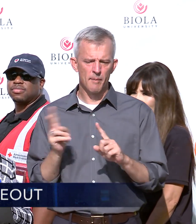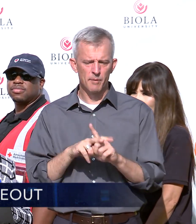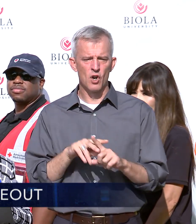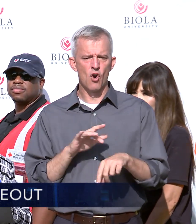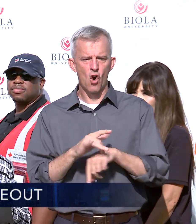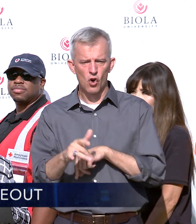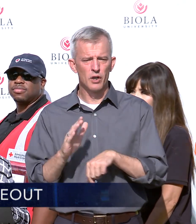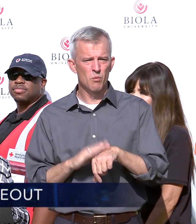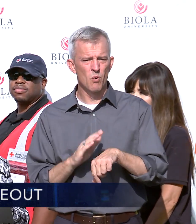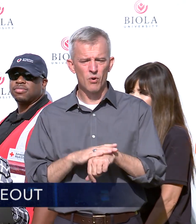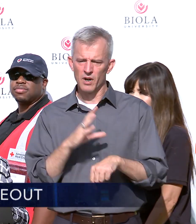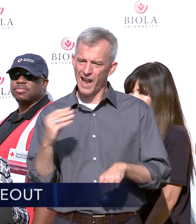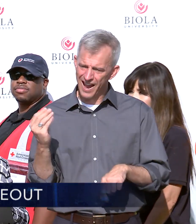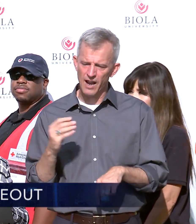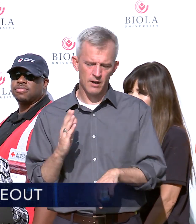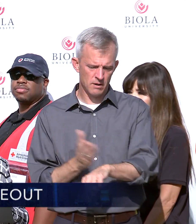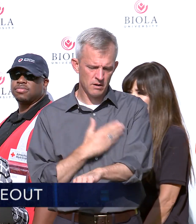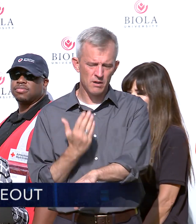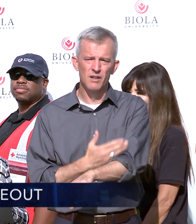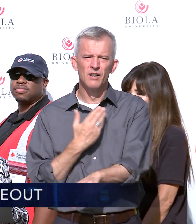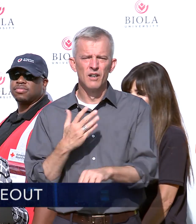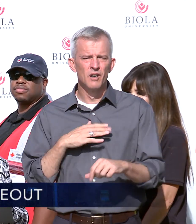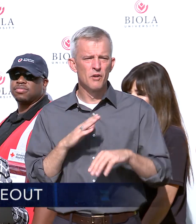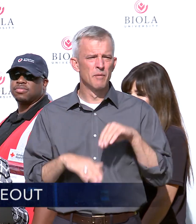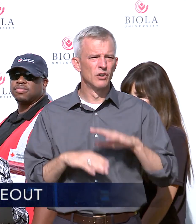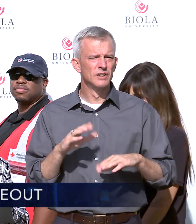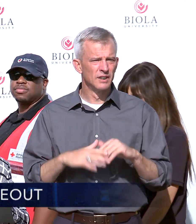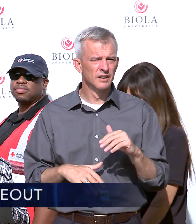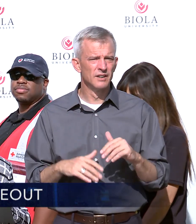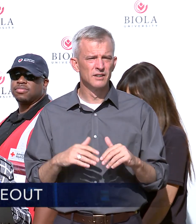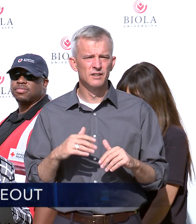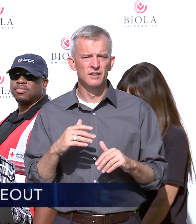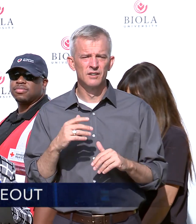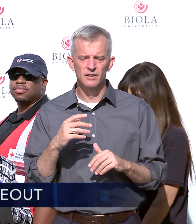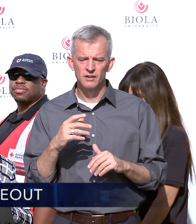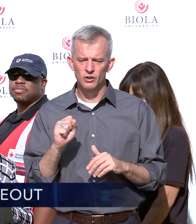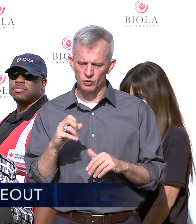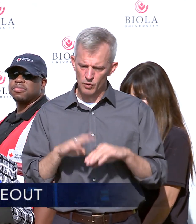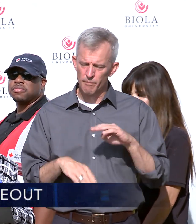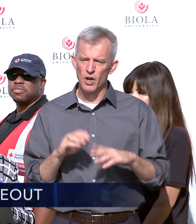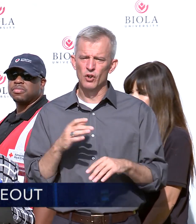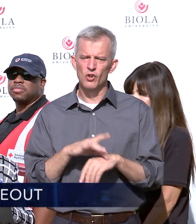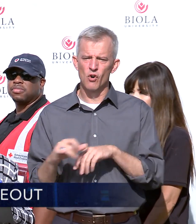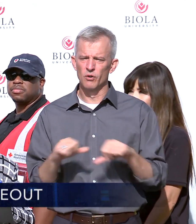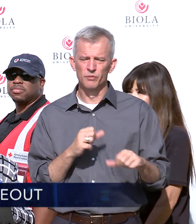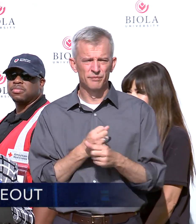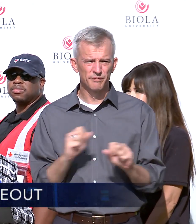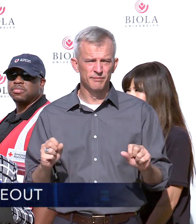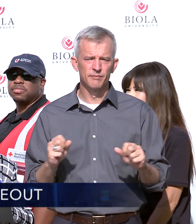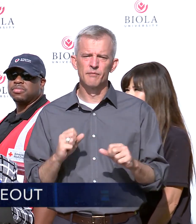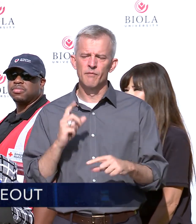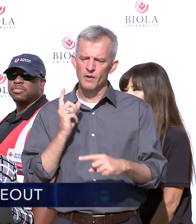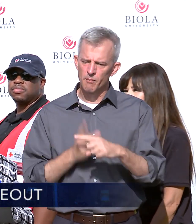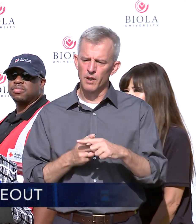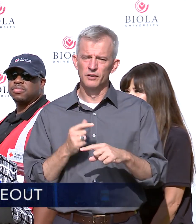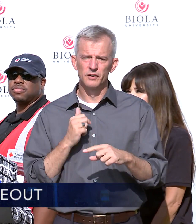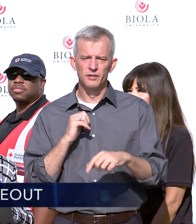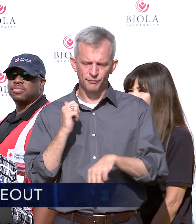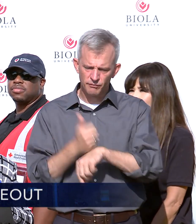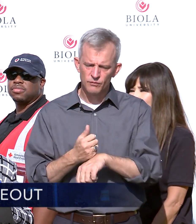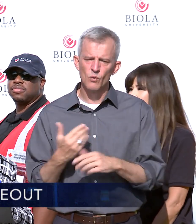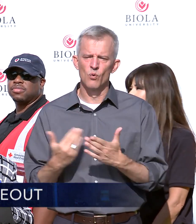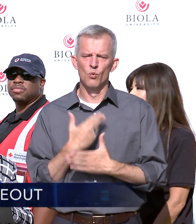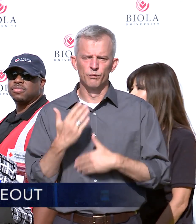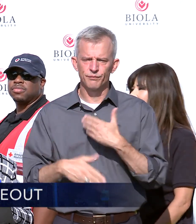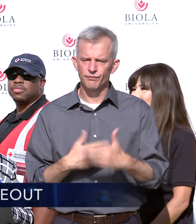able to retrofit some of their buildings. 6 of their buildings have been retrofitted to be earthquake safe. They have also implemented new procedures